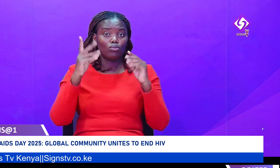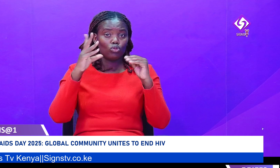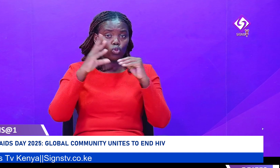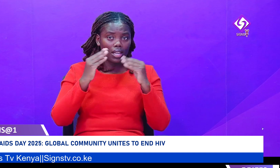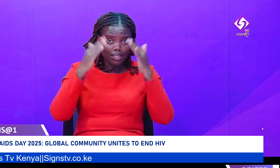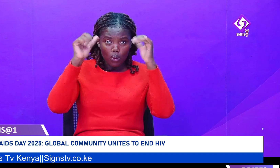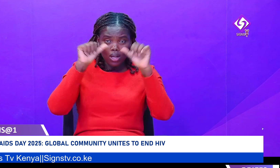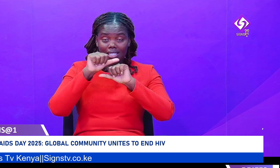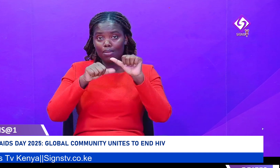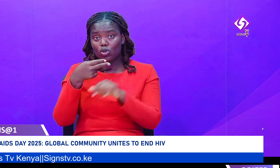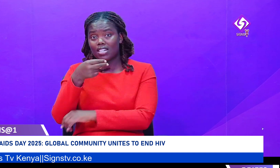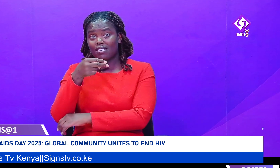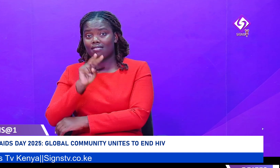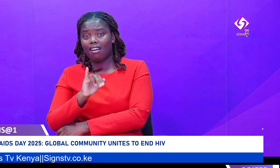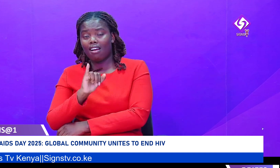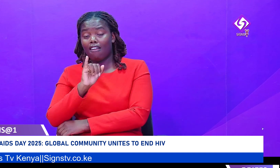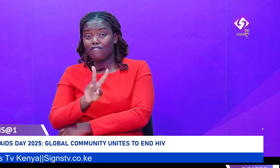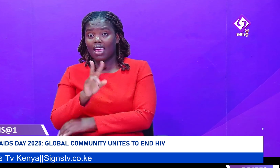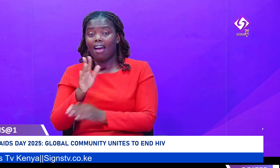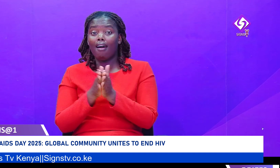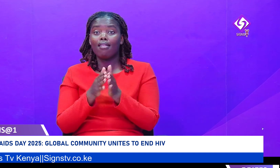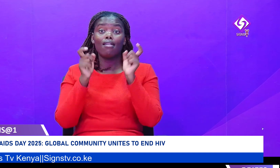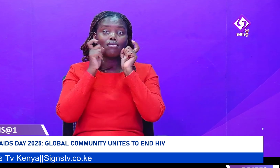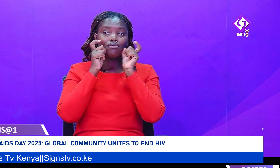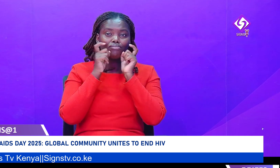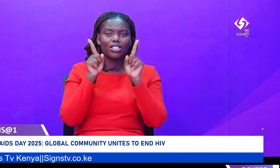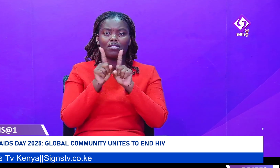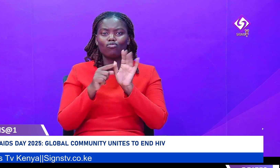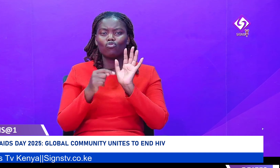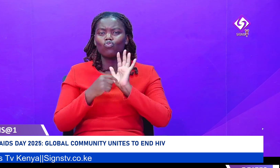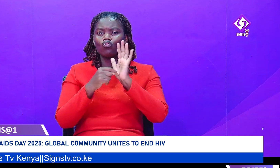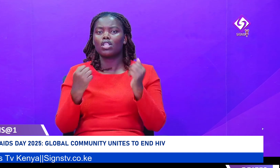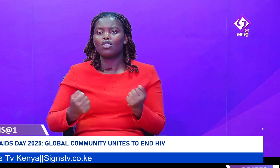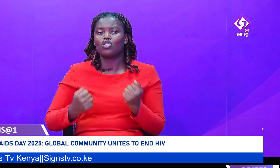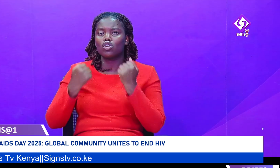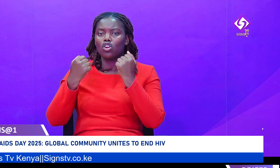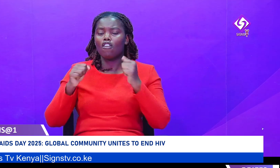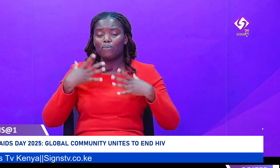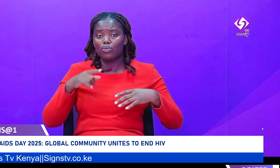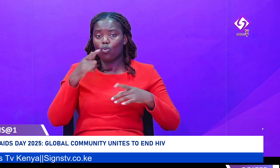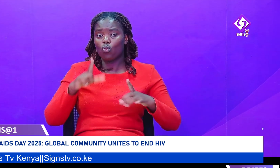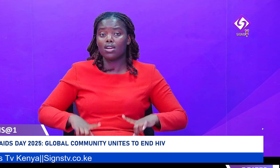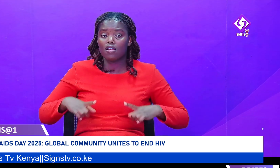AIDS, show solidarity with those living with the virus, and remember those who have died from AIDS-related illness.